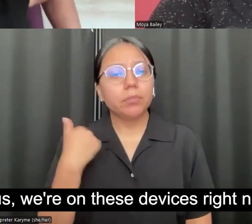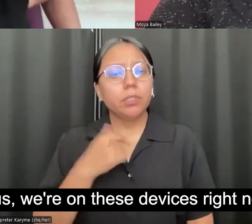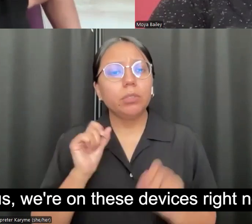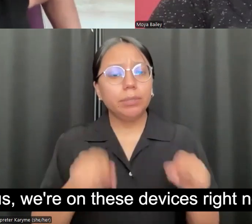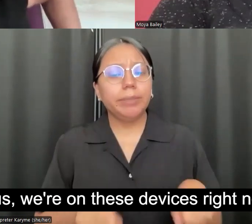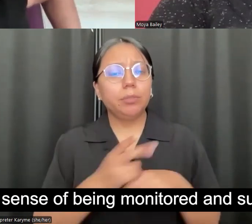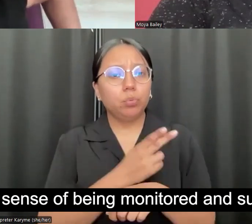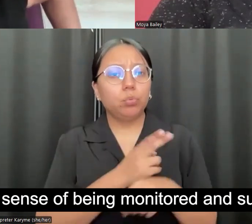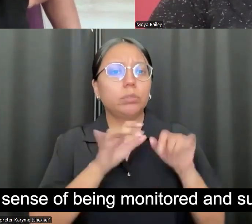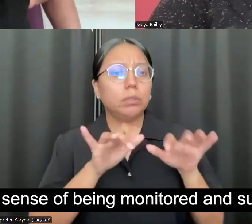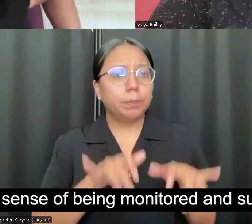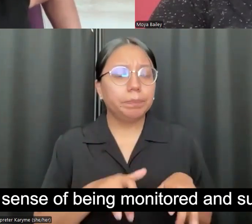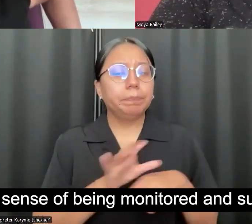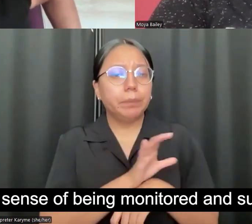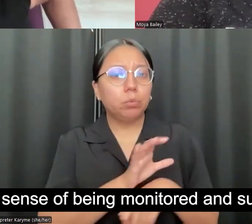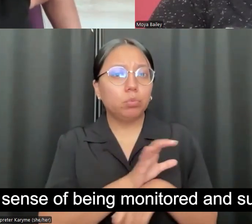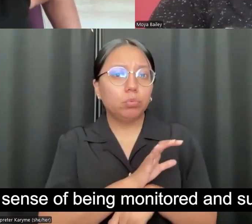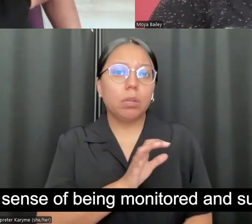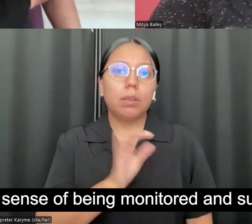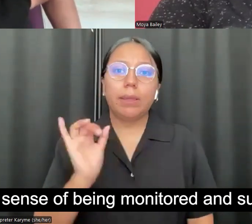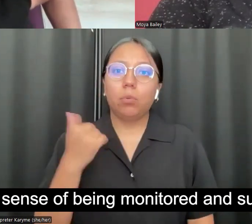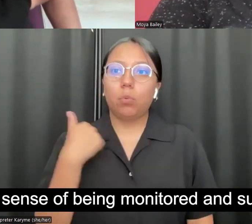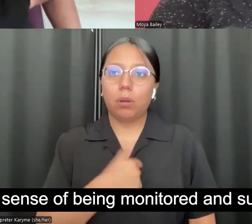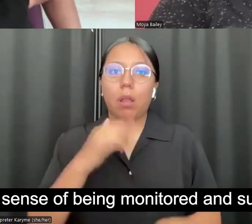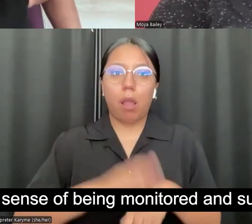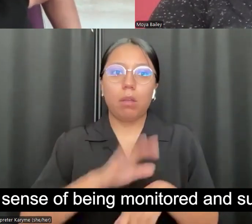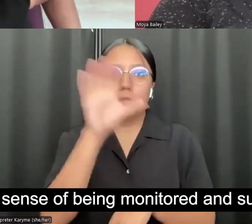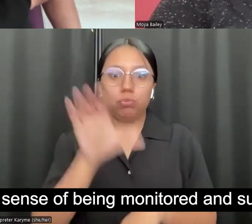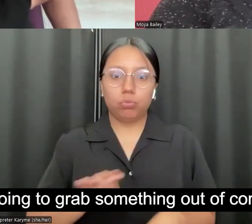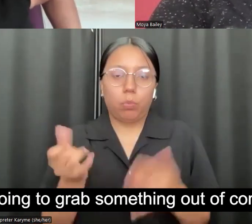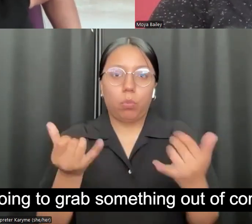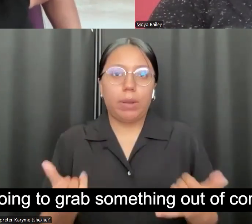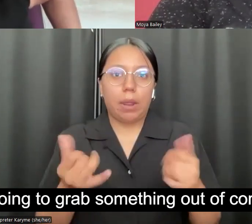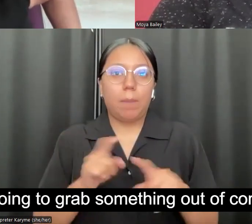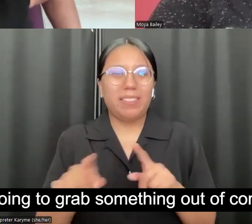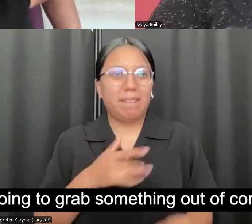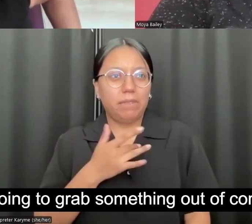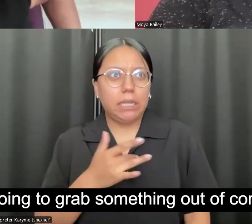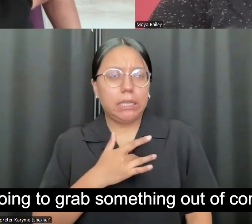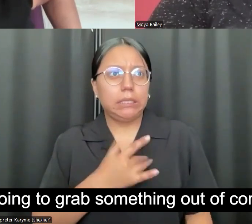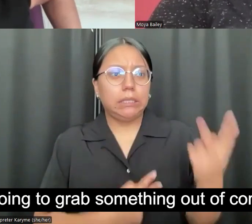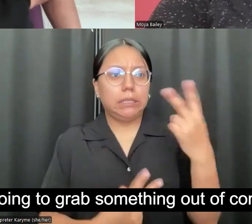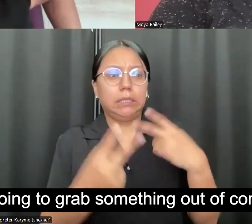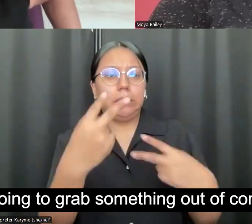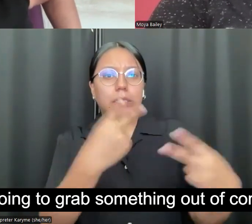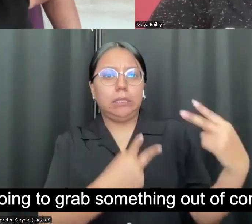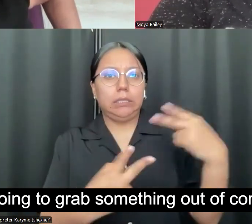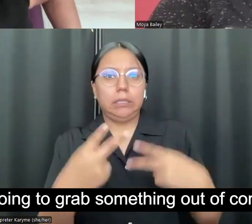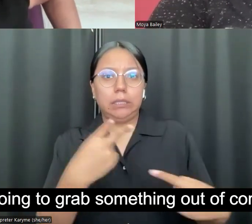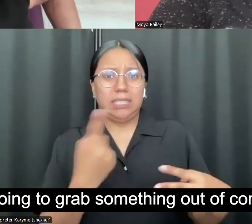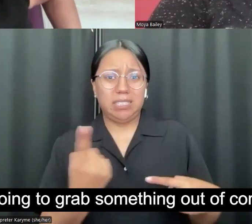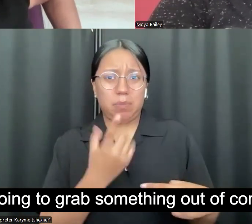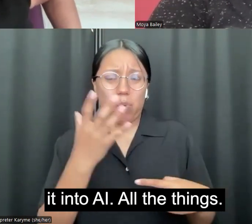we're on these devices right now. But the sense of being monitored and surveilled and is someone going to grab something out